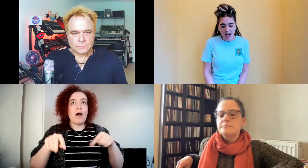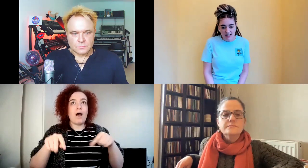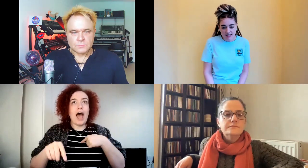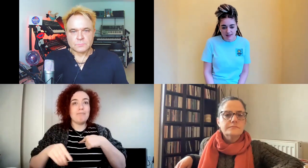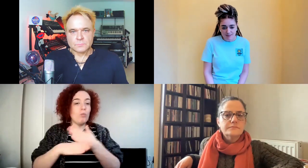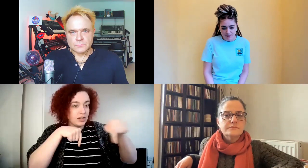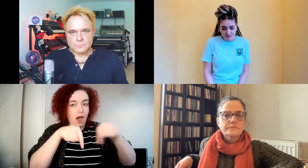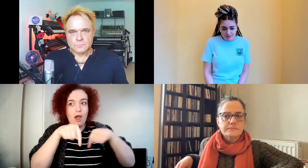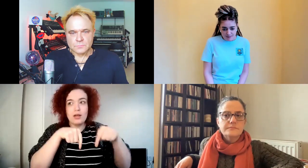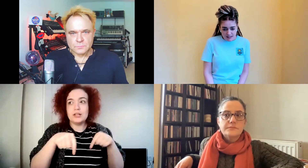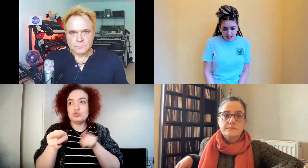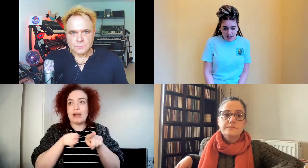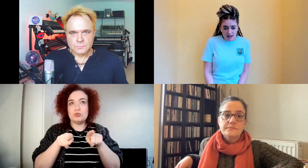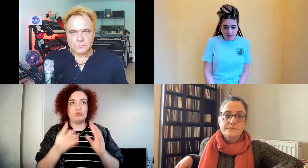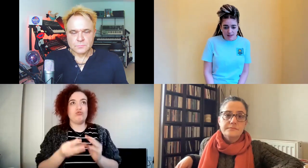quite tired.